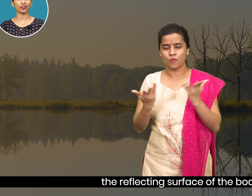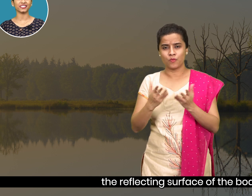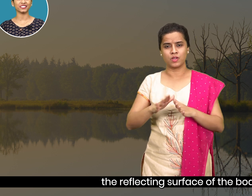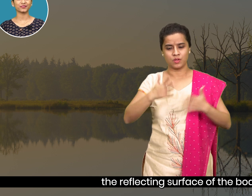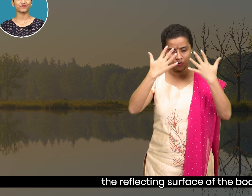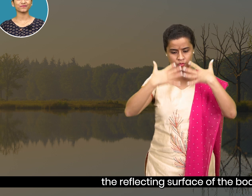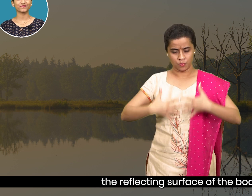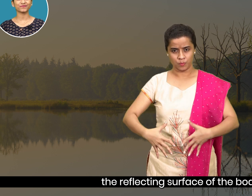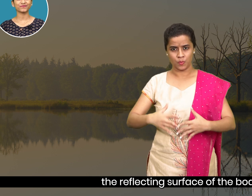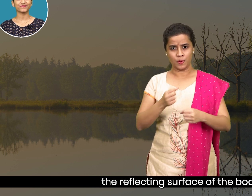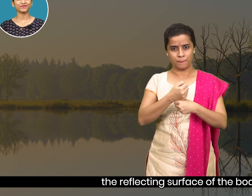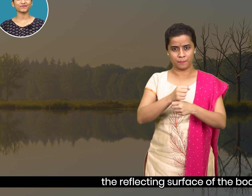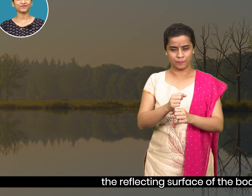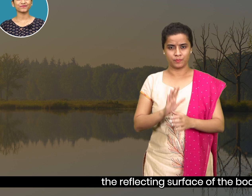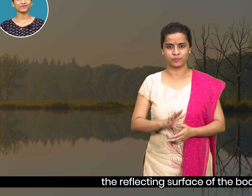the body.